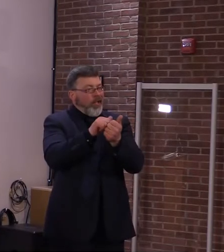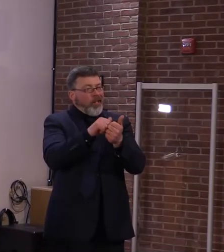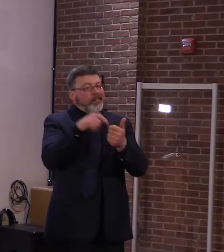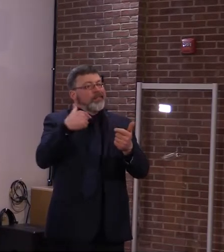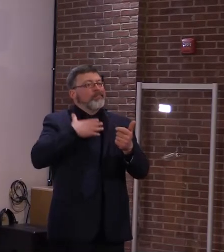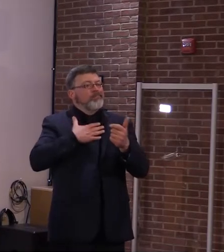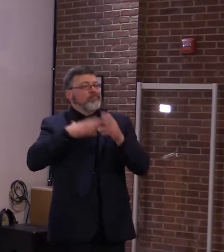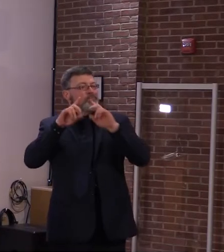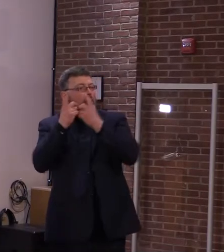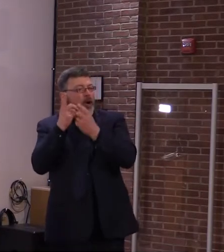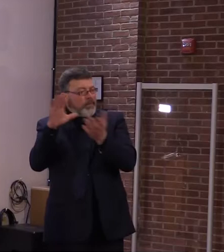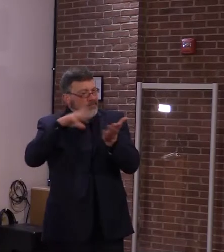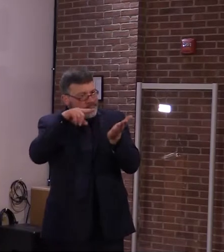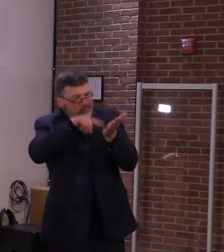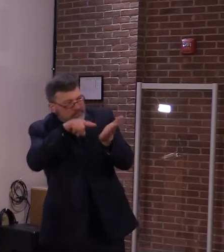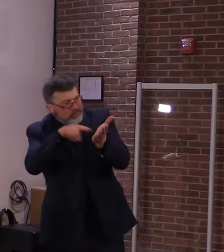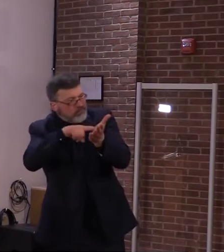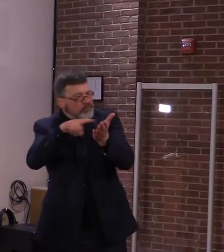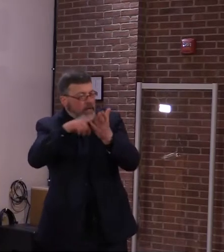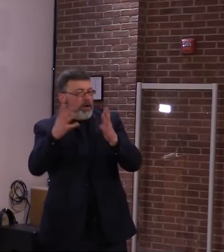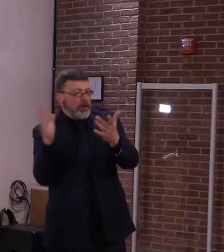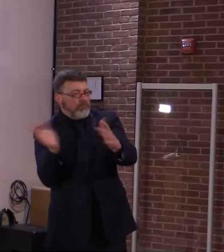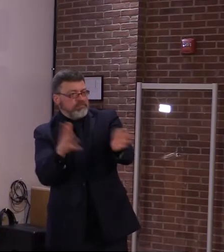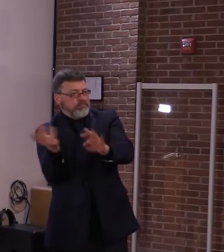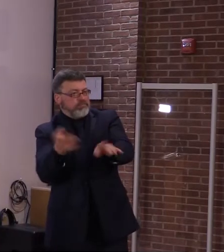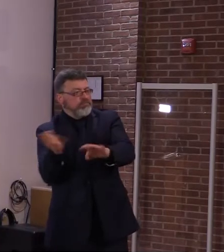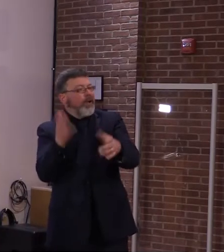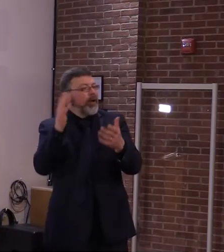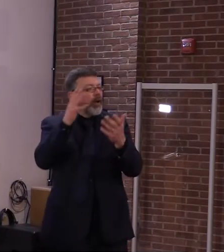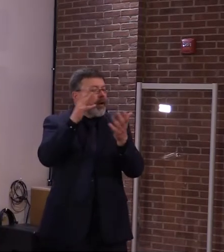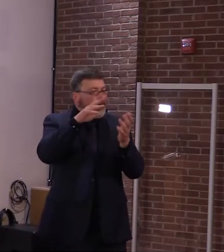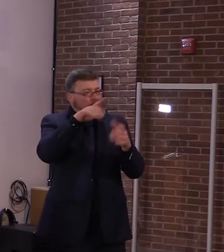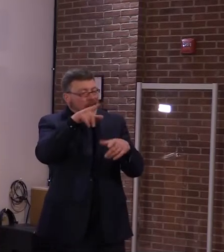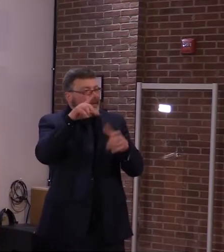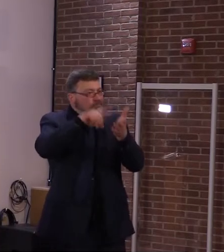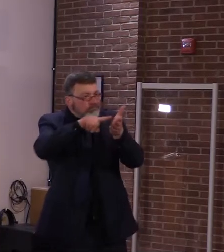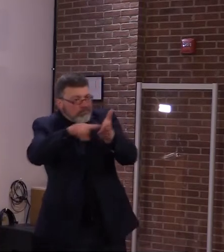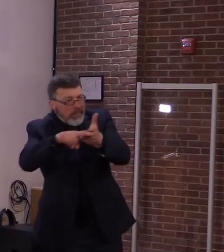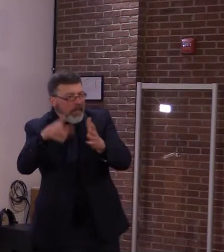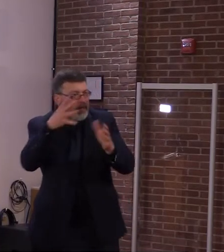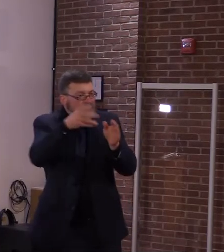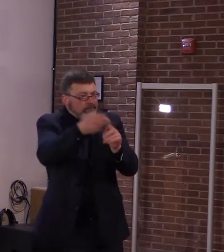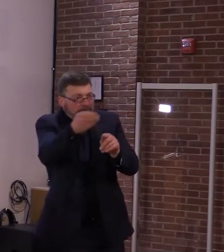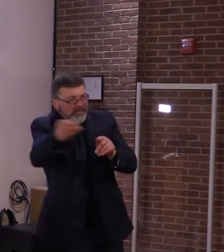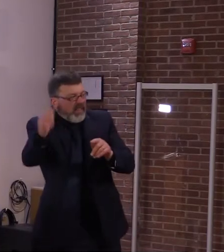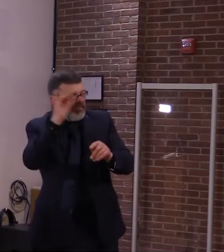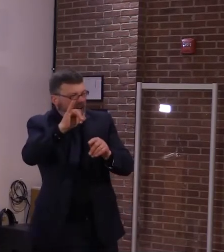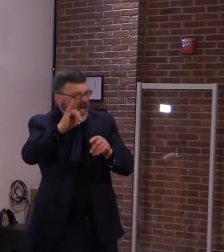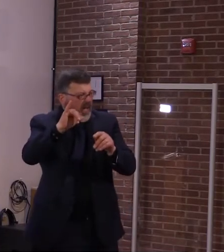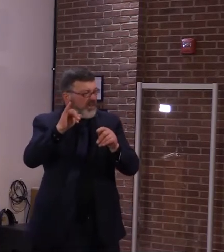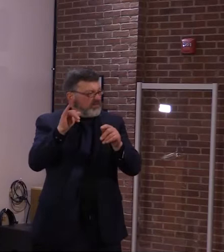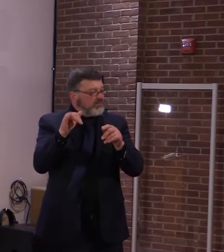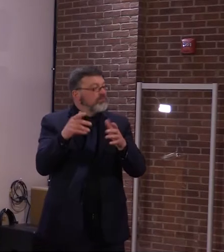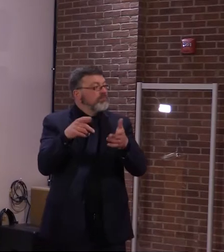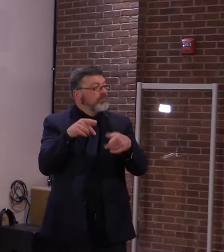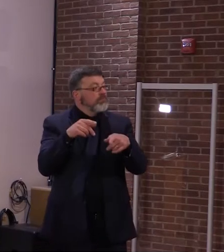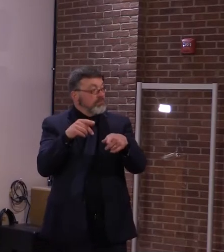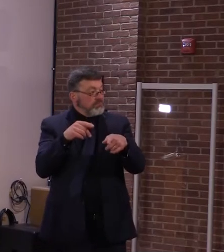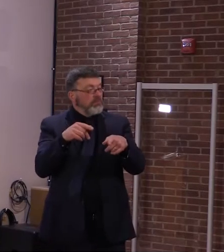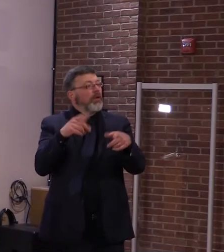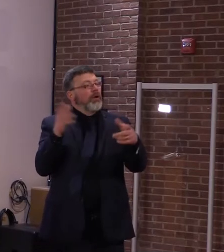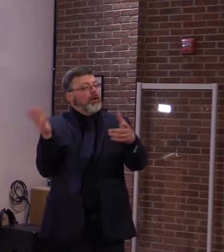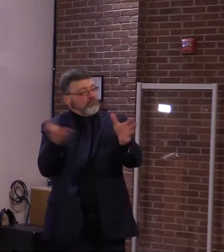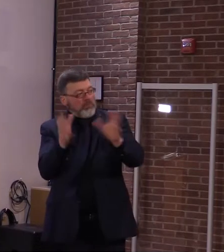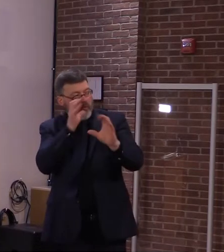the ensuing weeks. Certainly if they develop symptoms they're concerned about, if